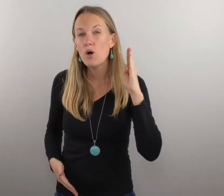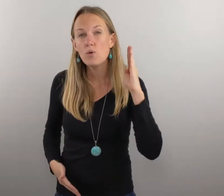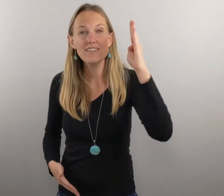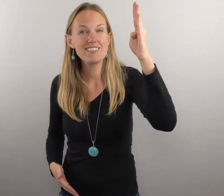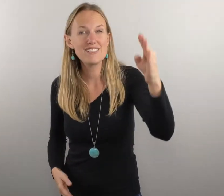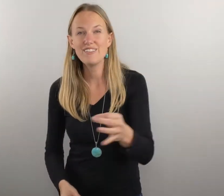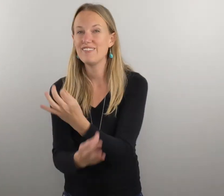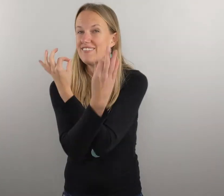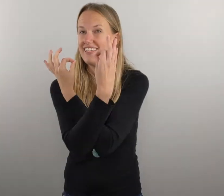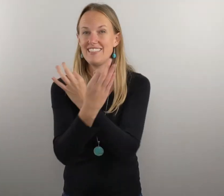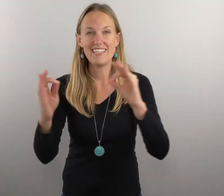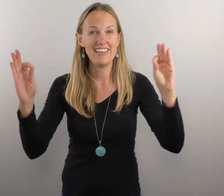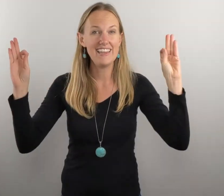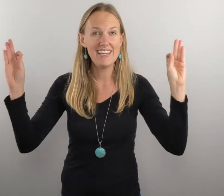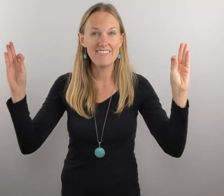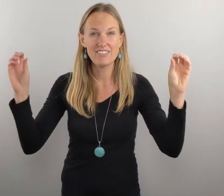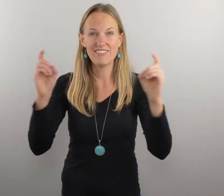will soon deliver